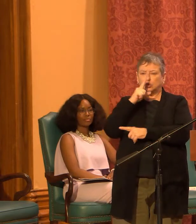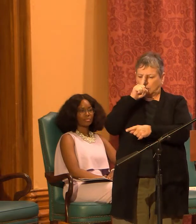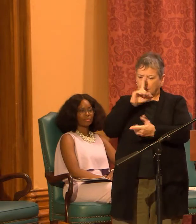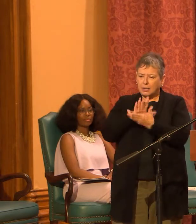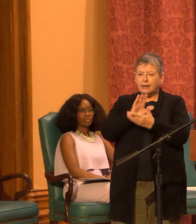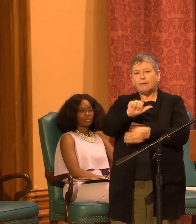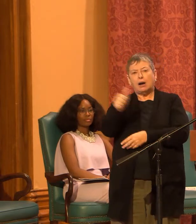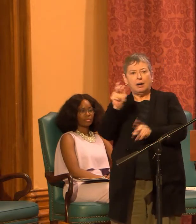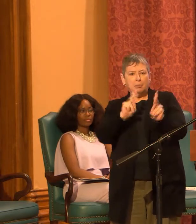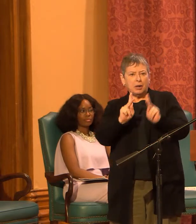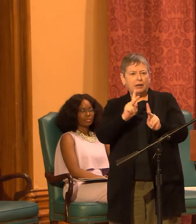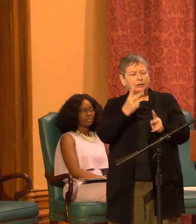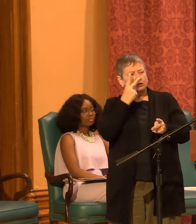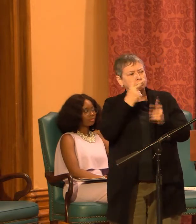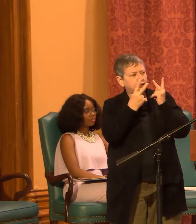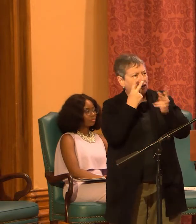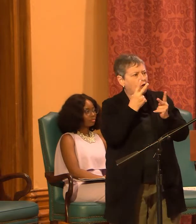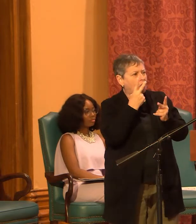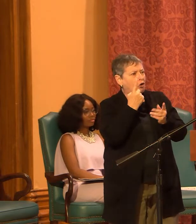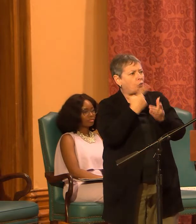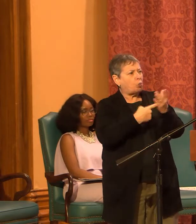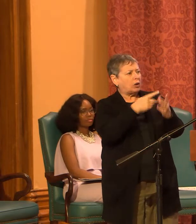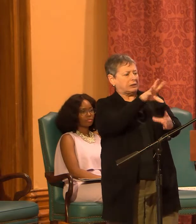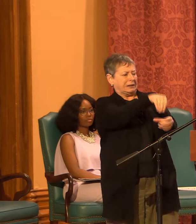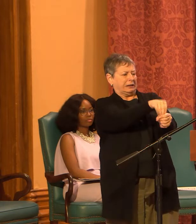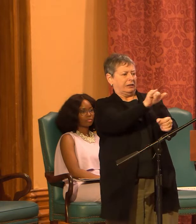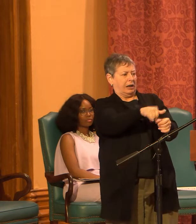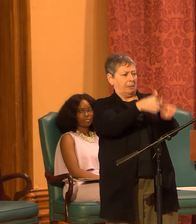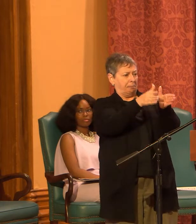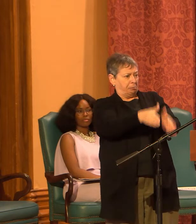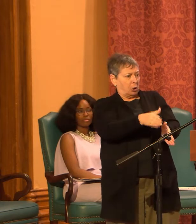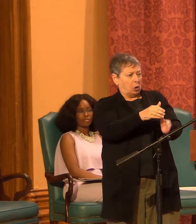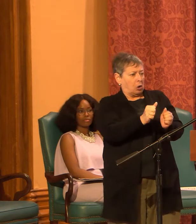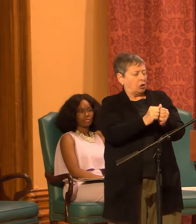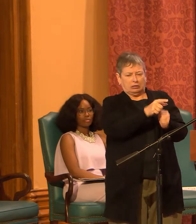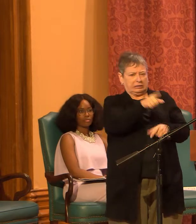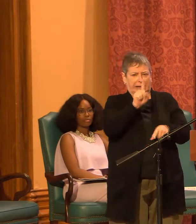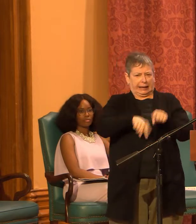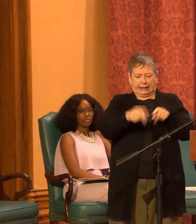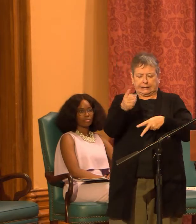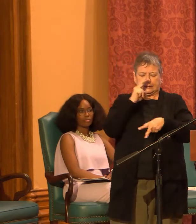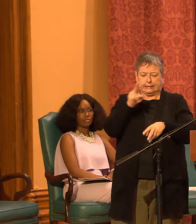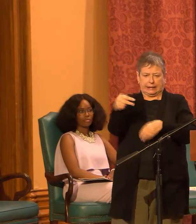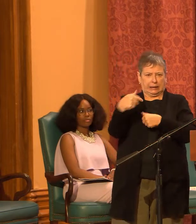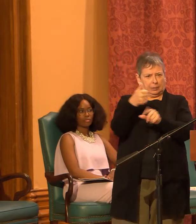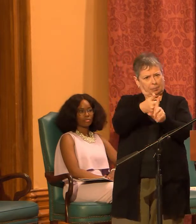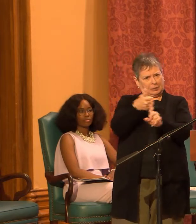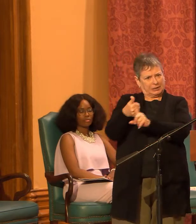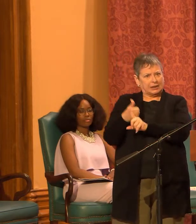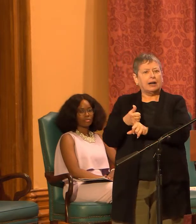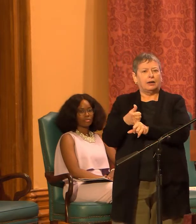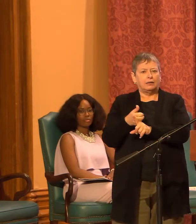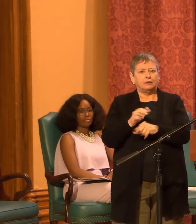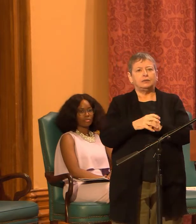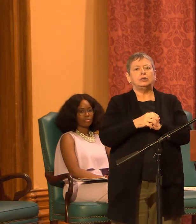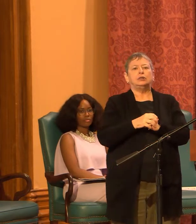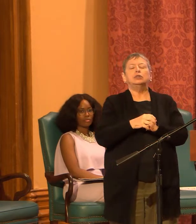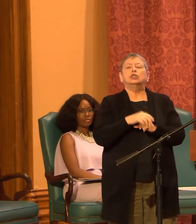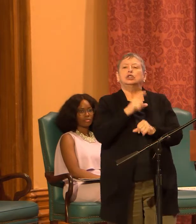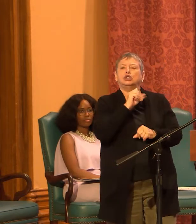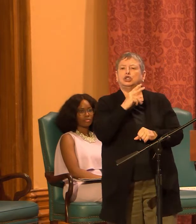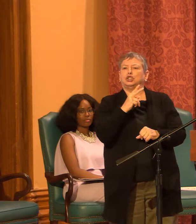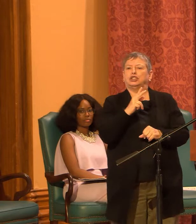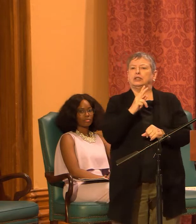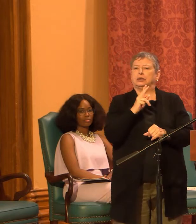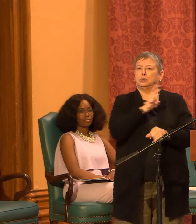She saw in them what sometimes they could not see in themselves. And in the process, she was executive director of New Horizons Independent Living Center. She